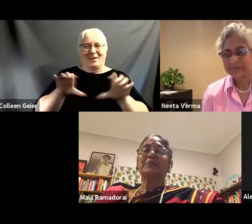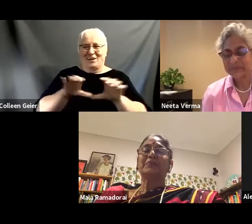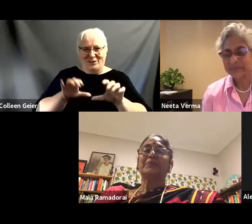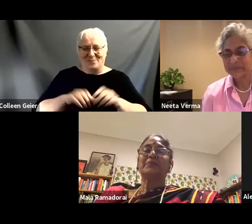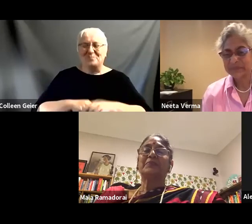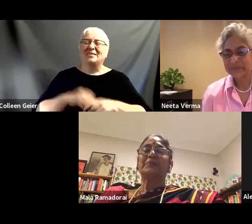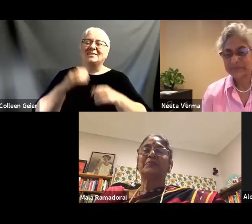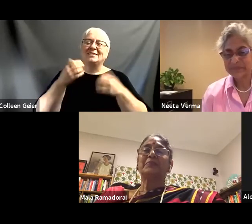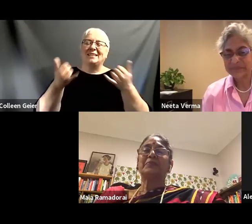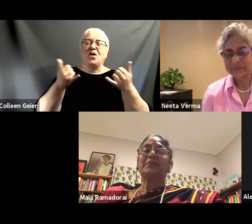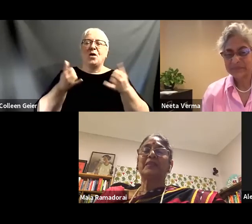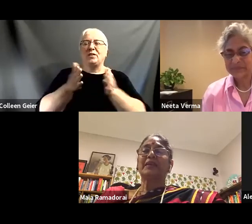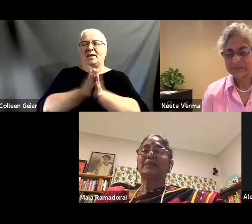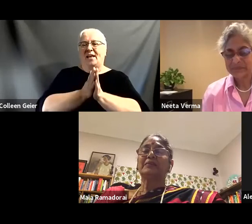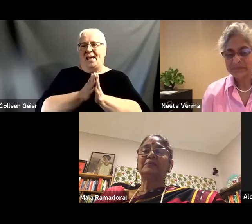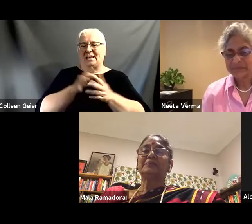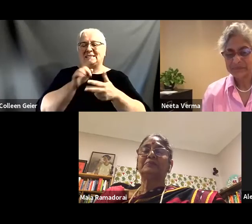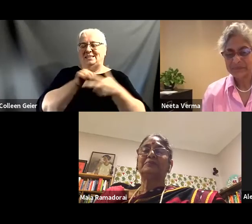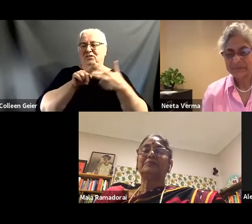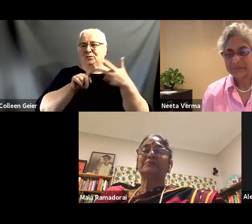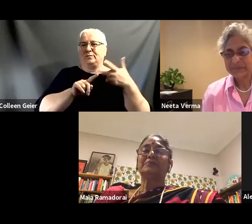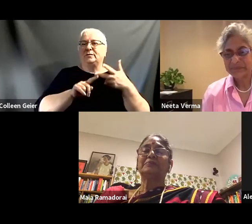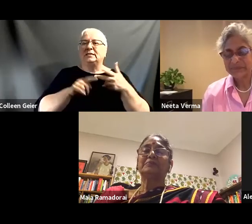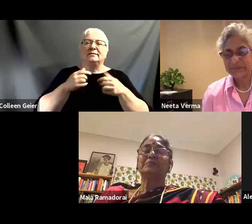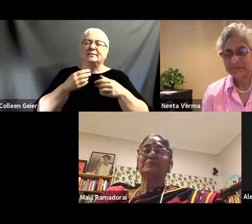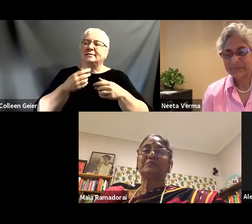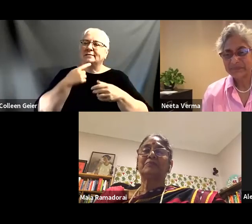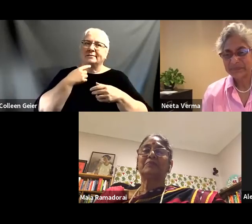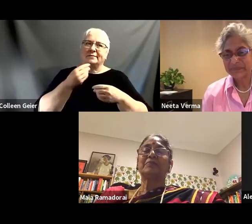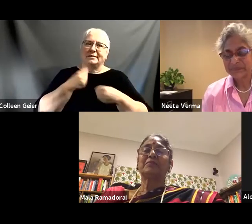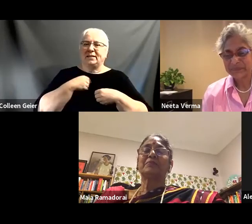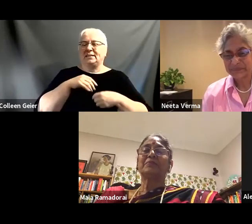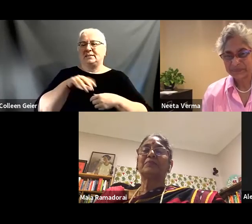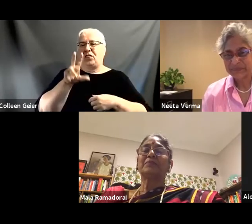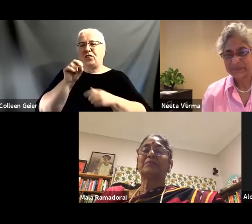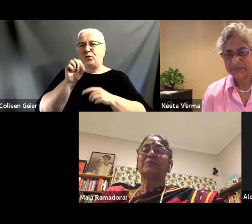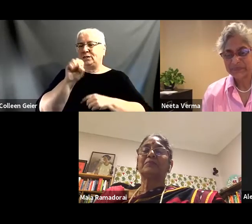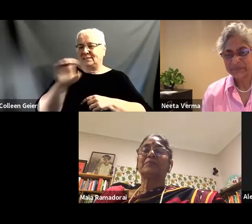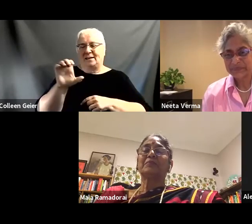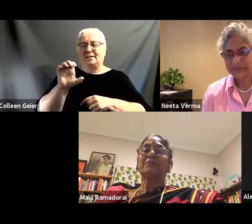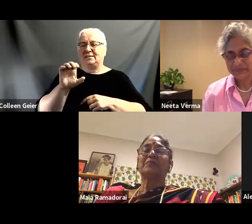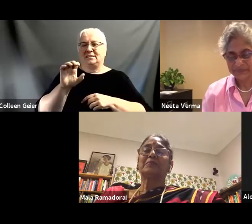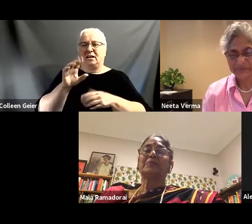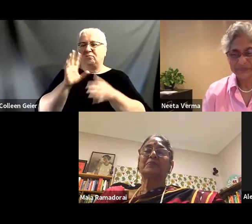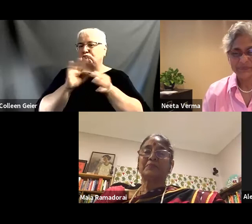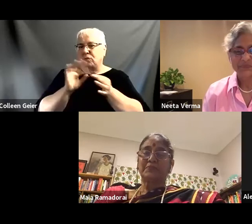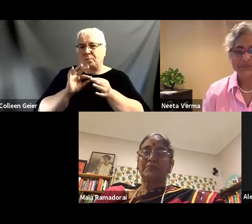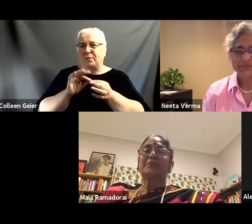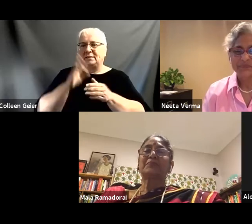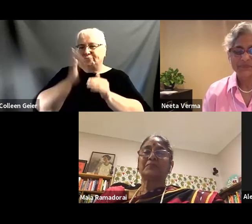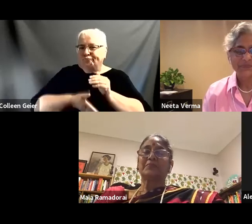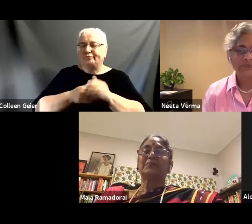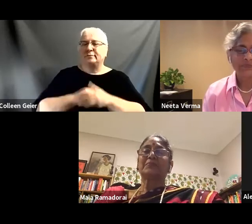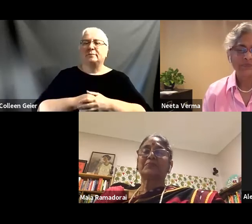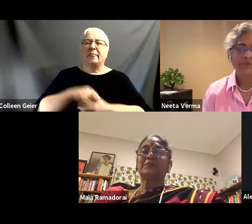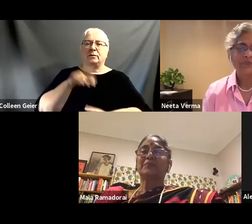with 30 seconds of final words of wisdom. So I'm going to start with Nita, and then Mala, and then finish with Alex. So Nita, if